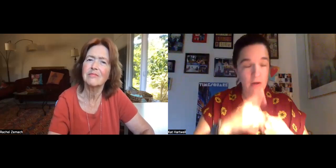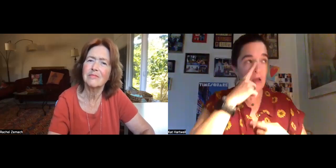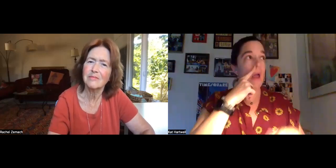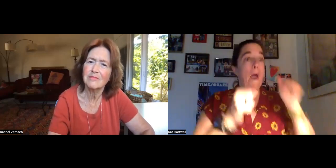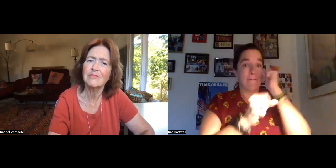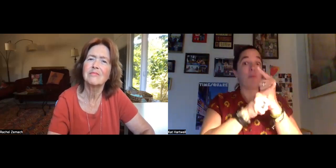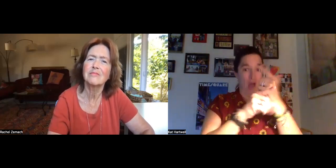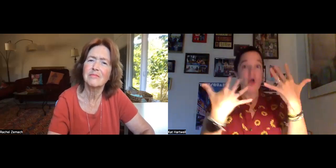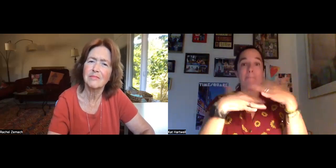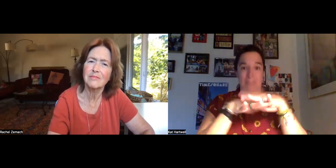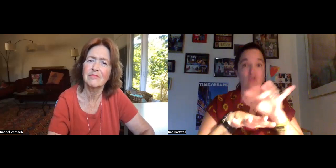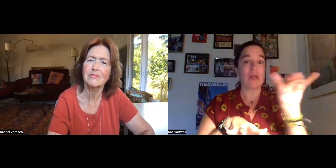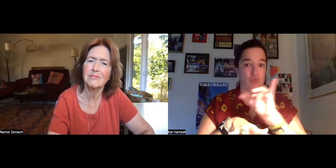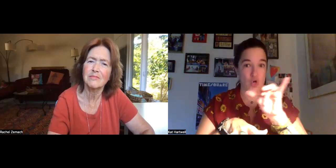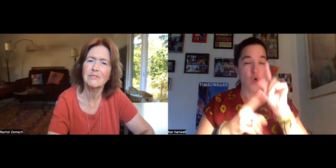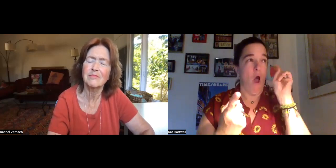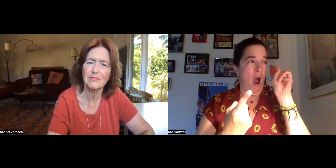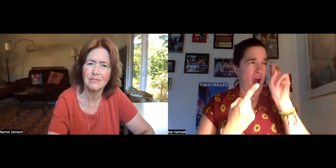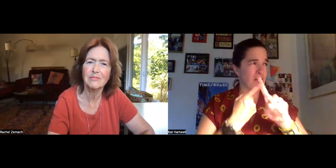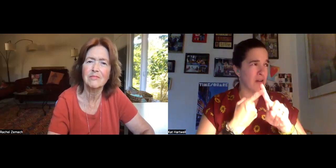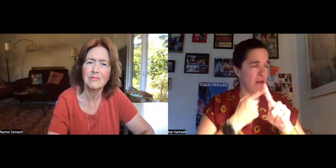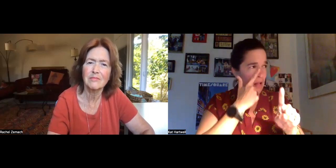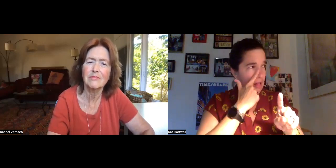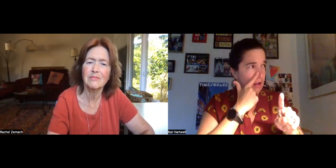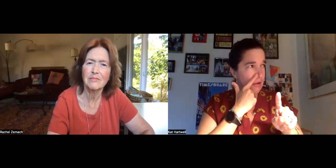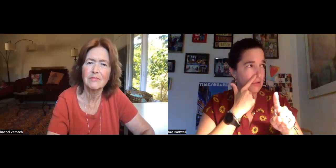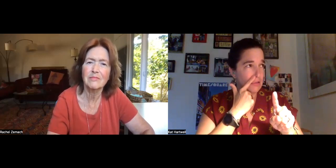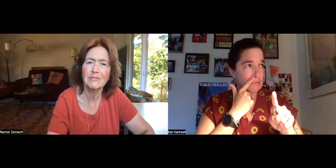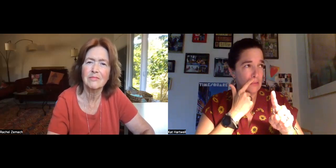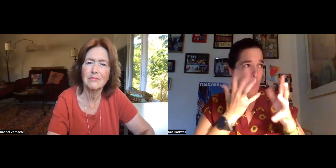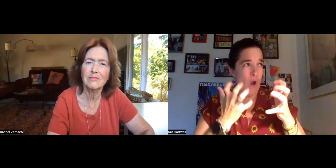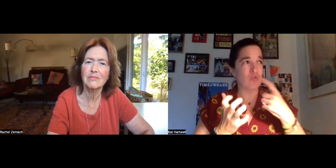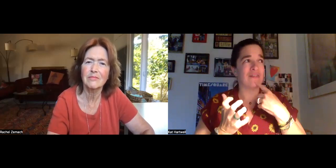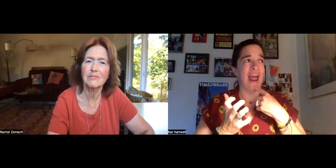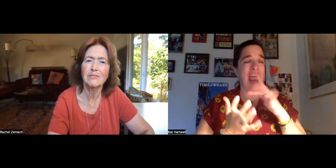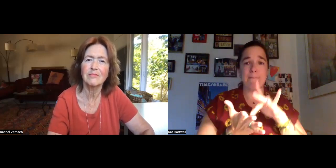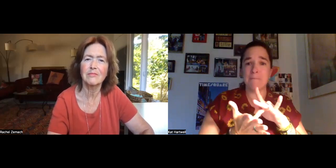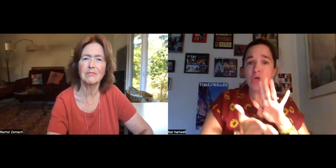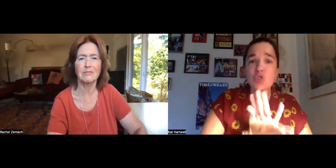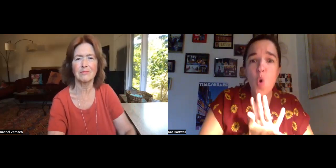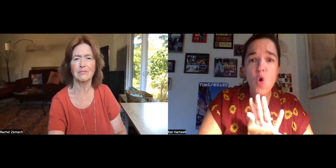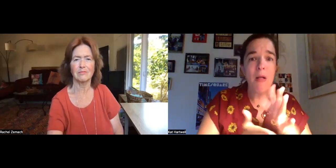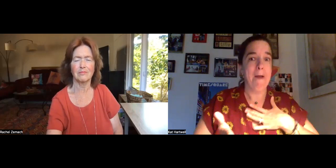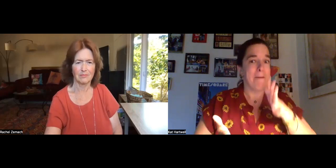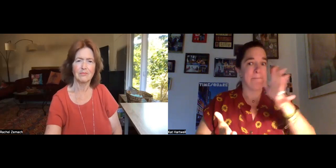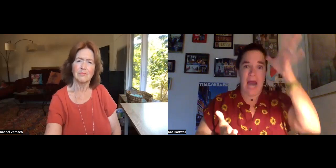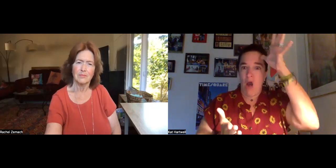mainstream. My brother, mainstream too, until what to say, middle school,